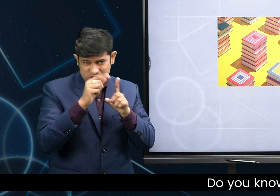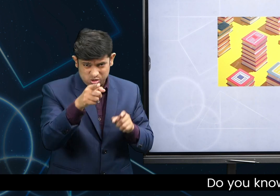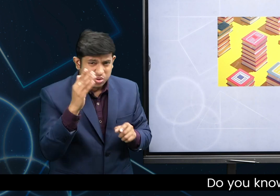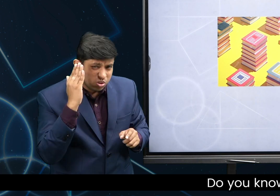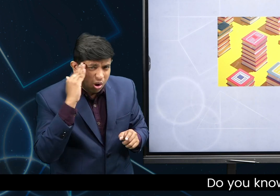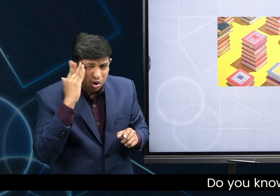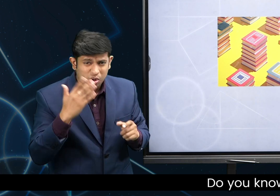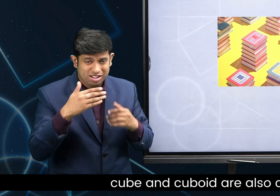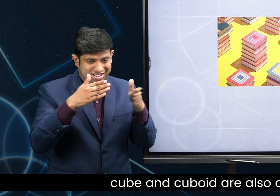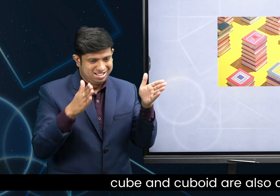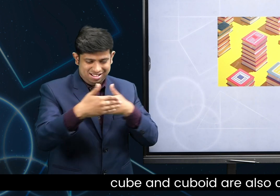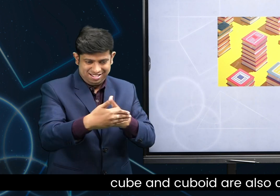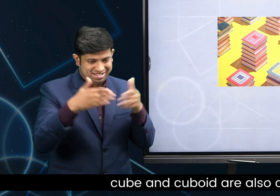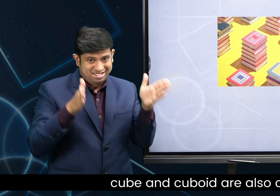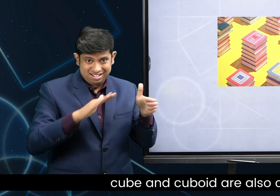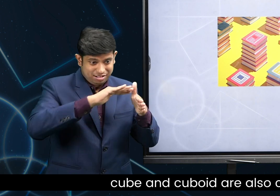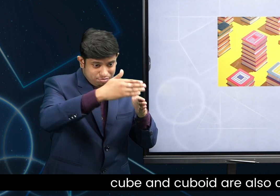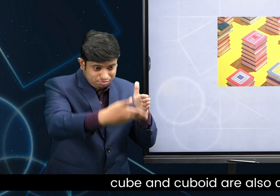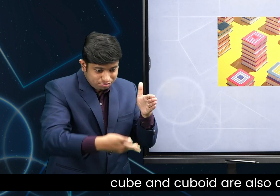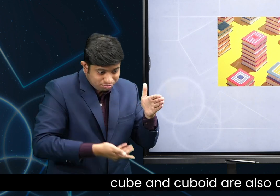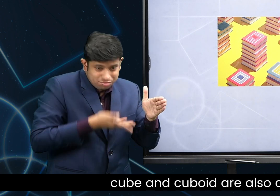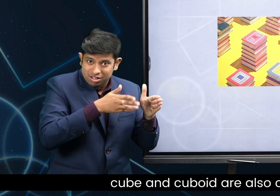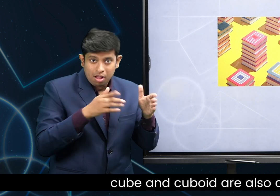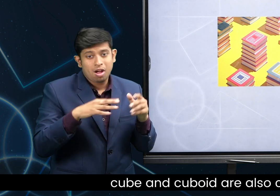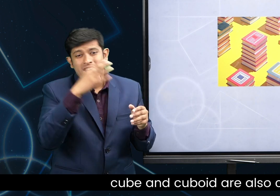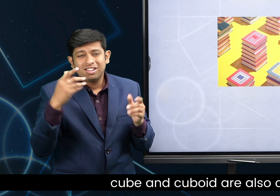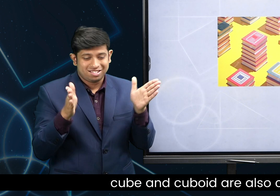Do you know cube and cuboid are also called as prisms?